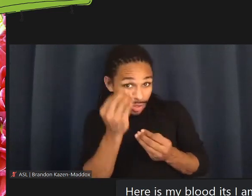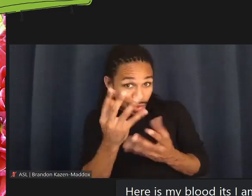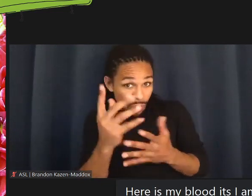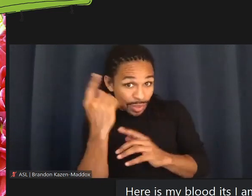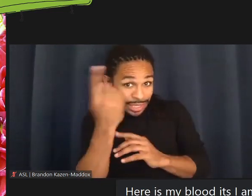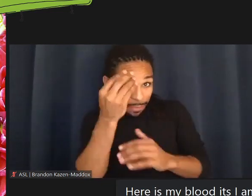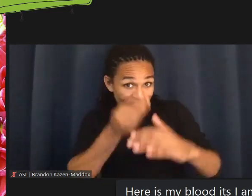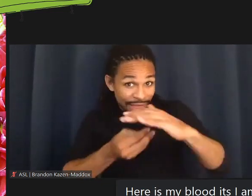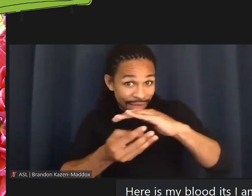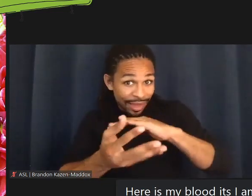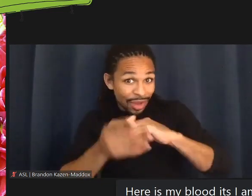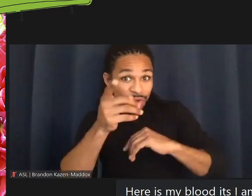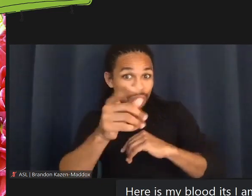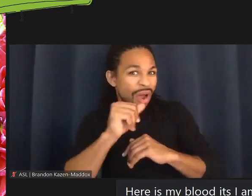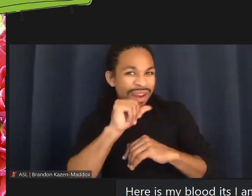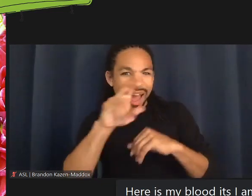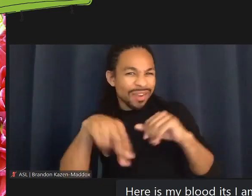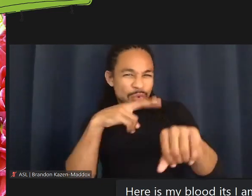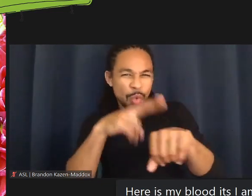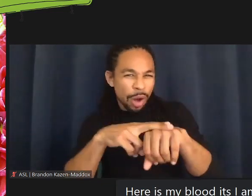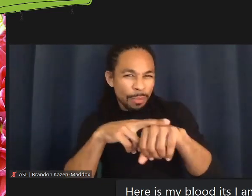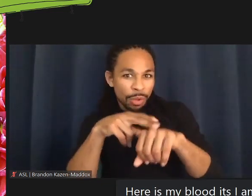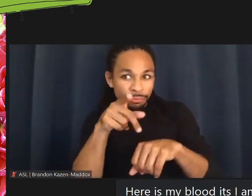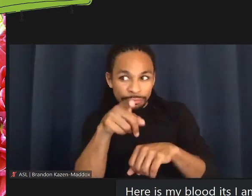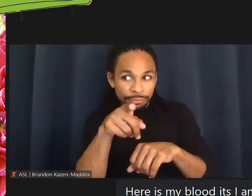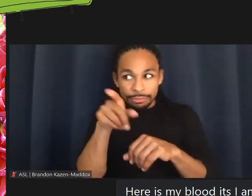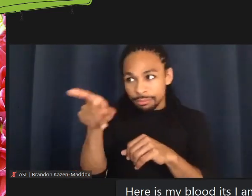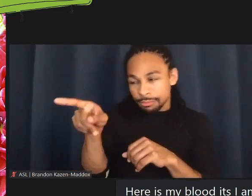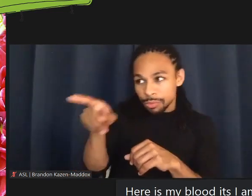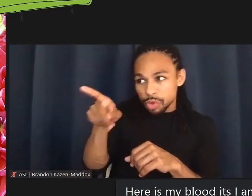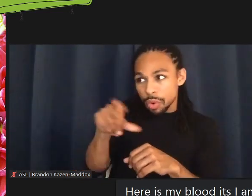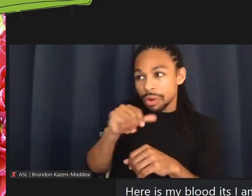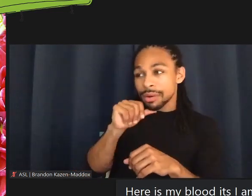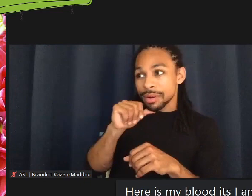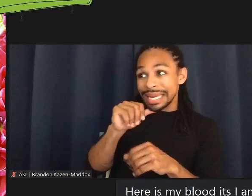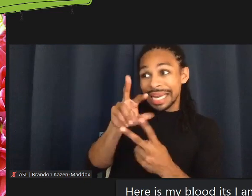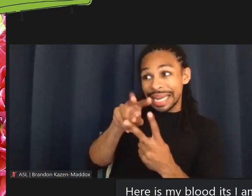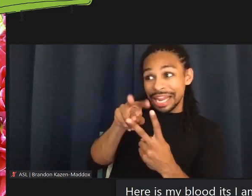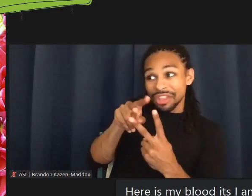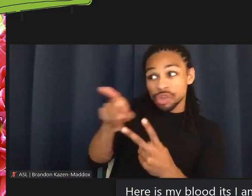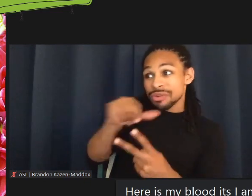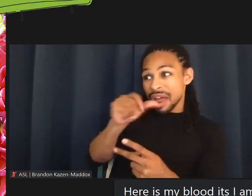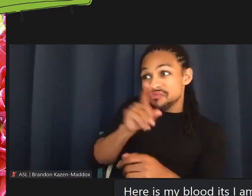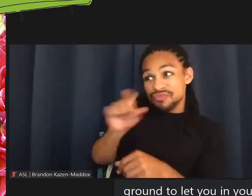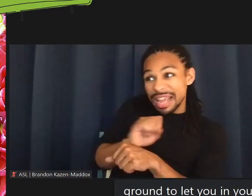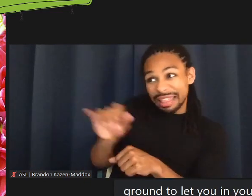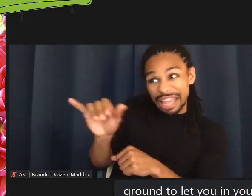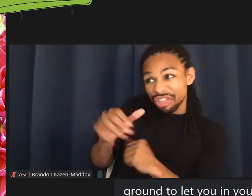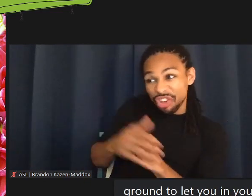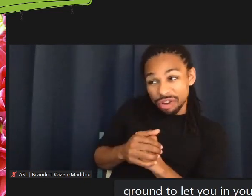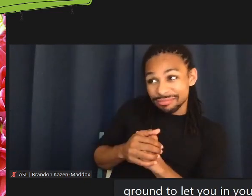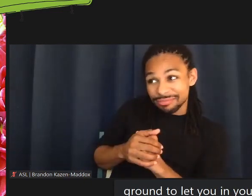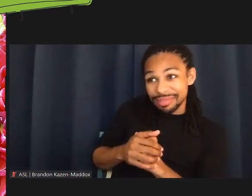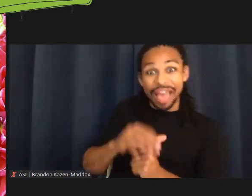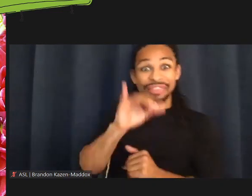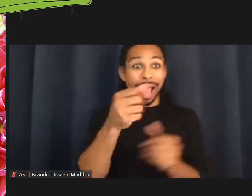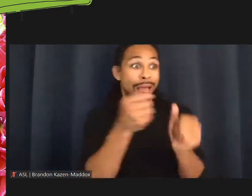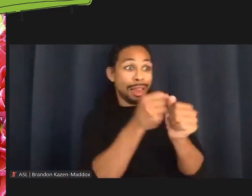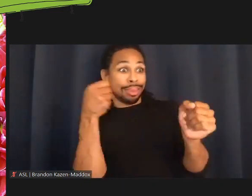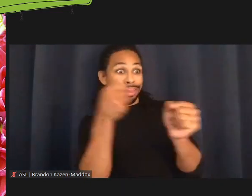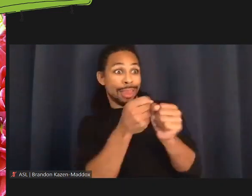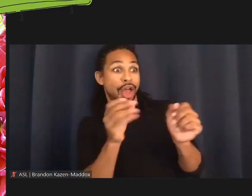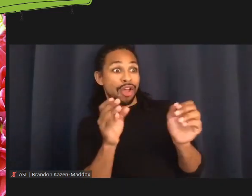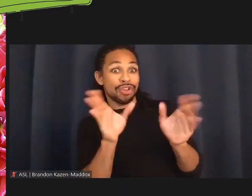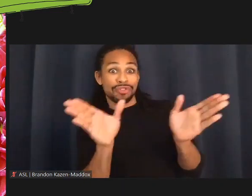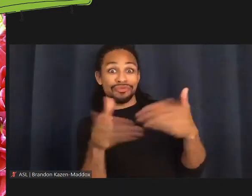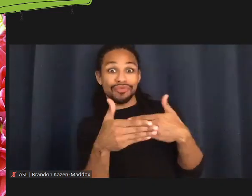You aren't normal either. You aren't real either. That locker room hush, that road